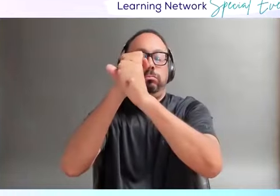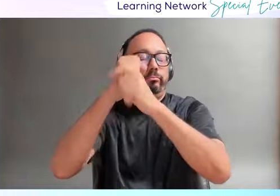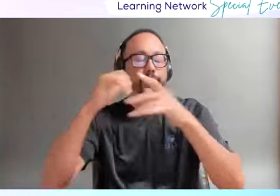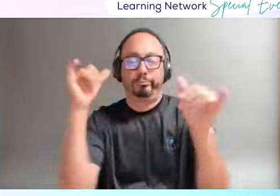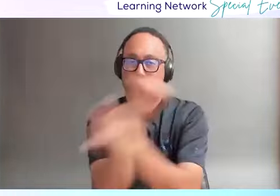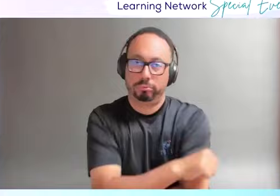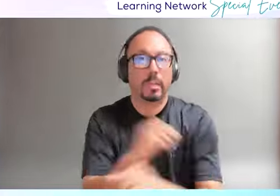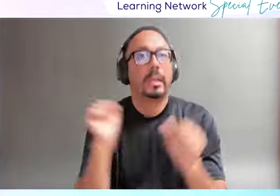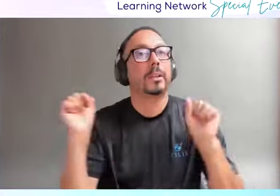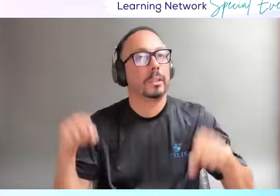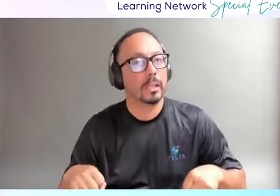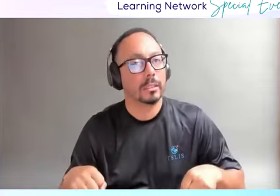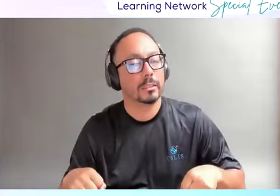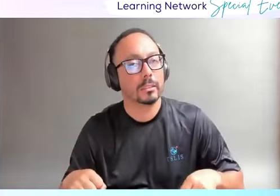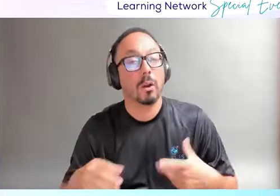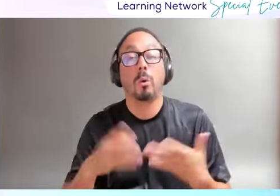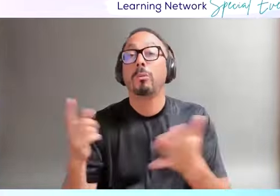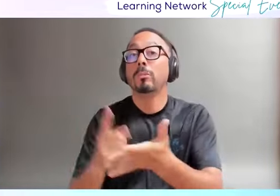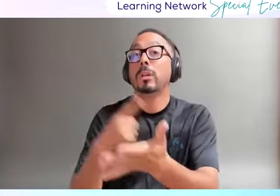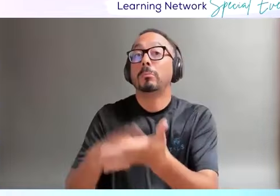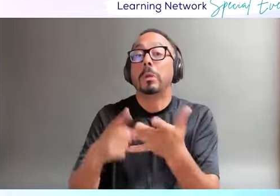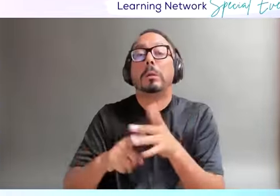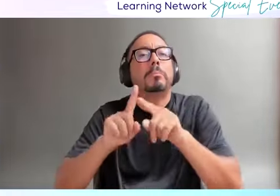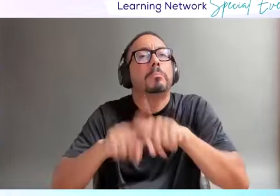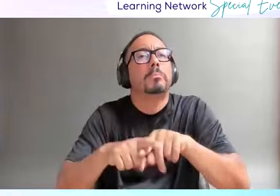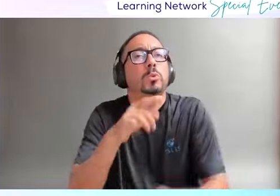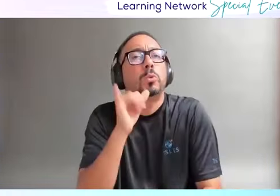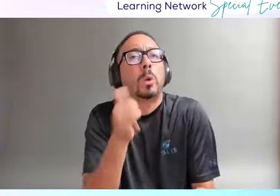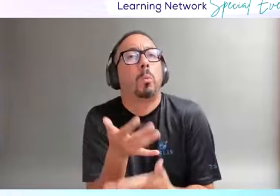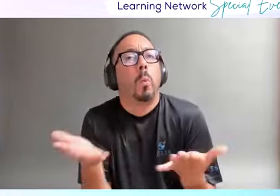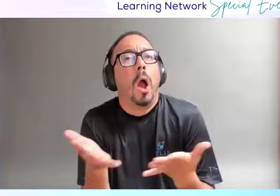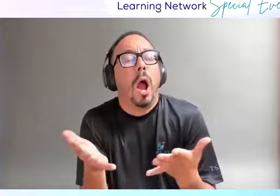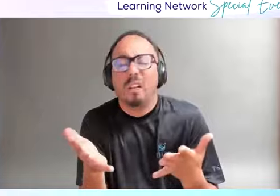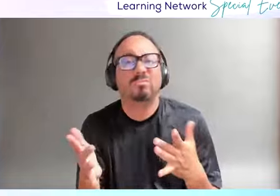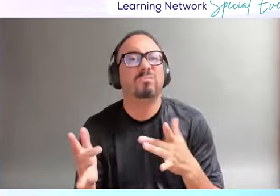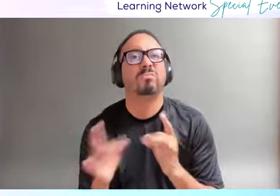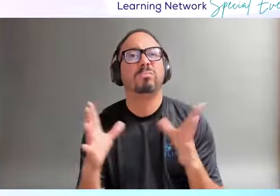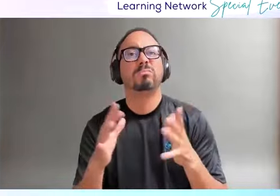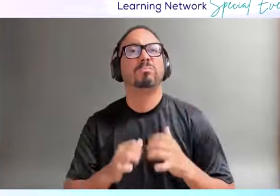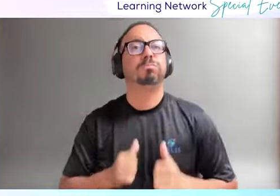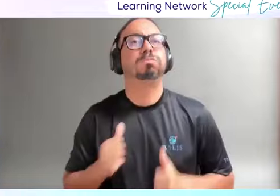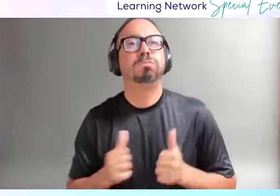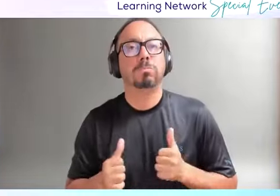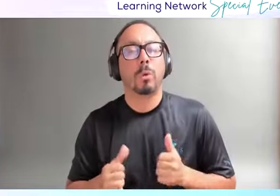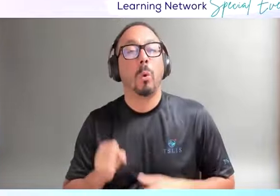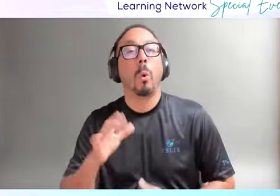use, create aggression in people. It certainly impairs our awareness and our abilities to do things like driving